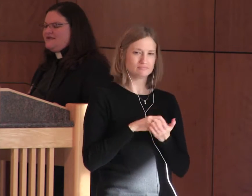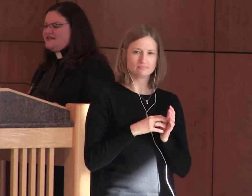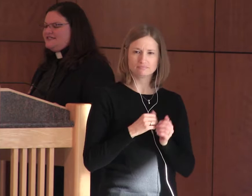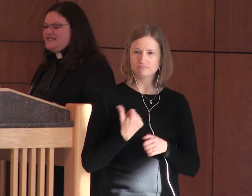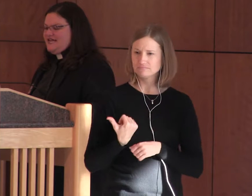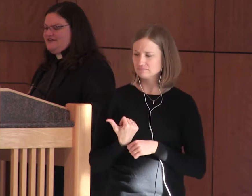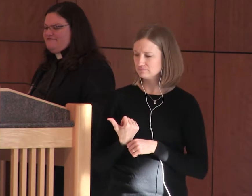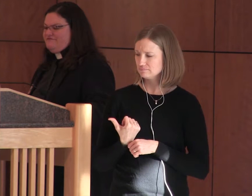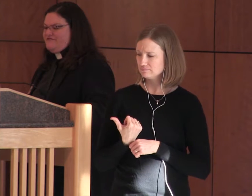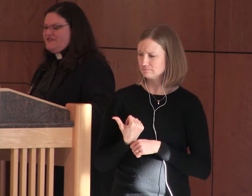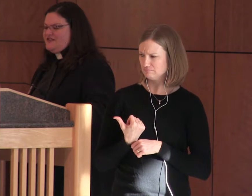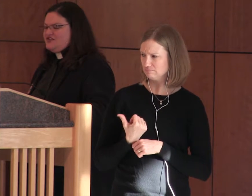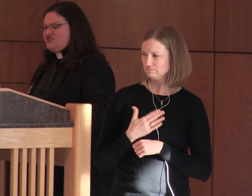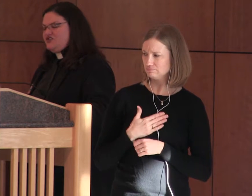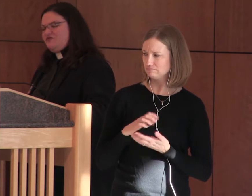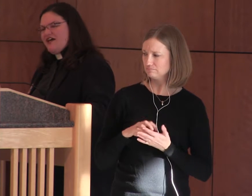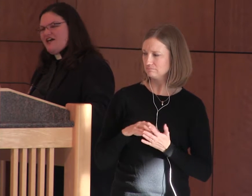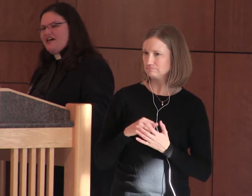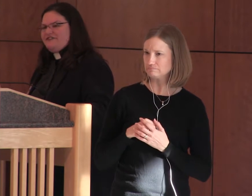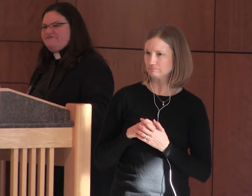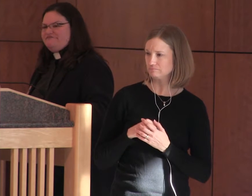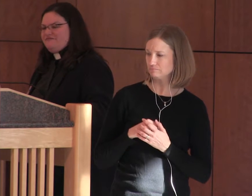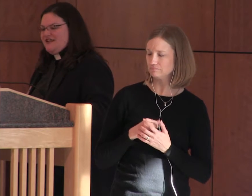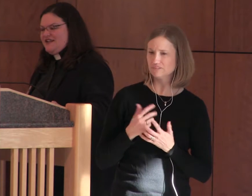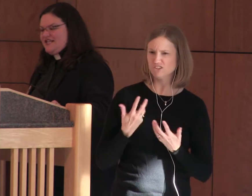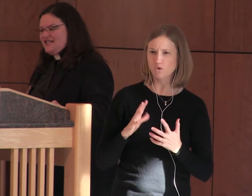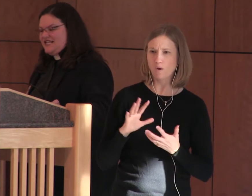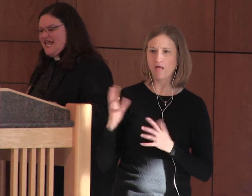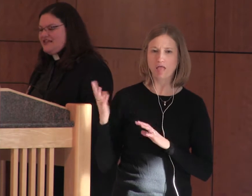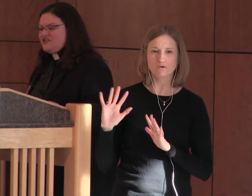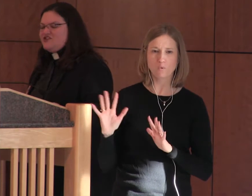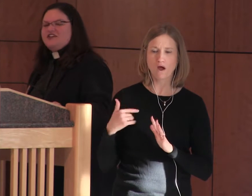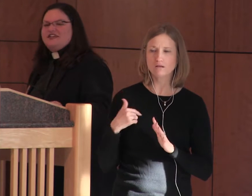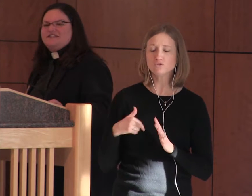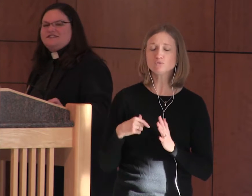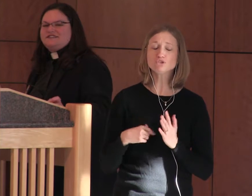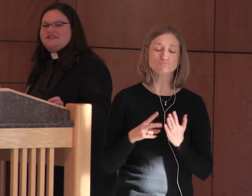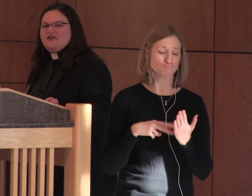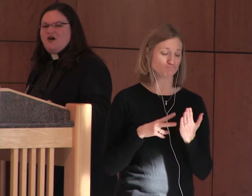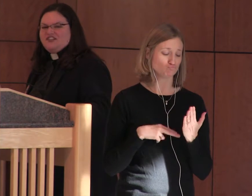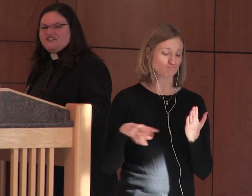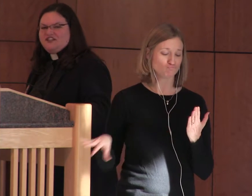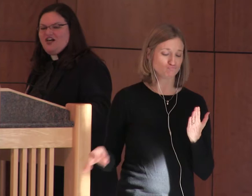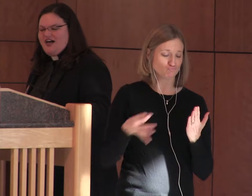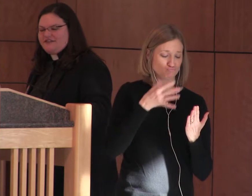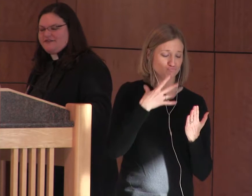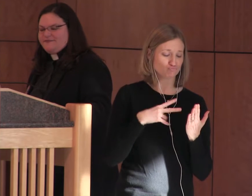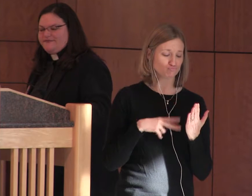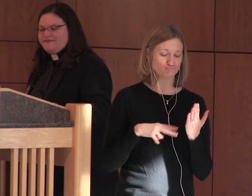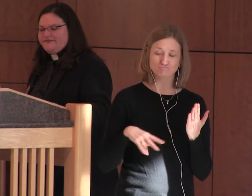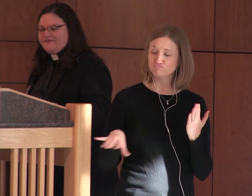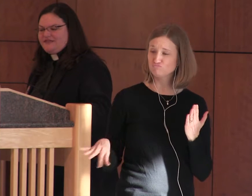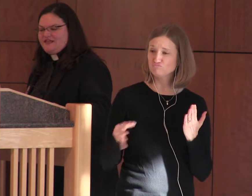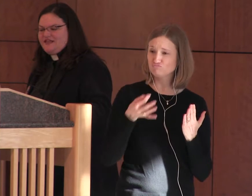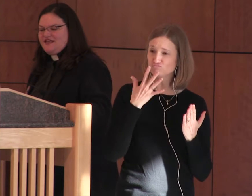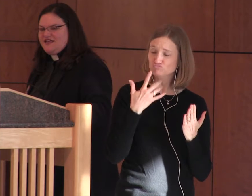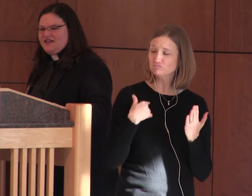Not wanting to make a scene, she read on, ate the cookies, and watched the clock.